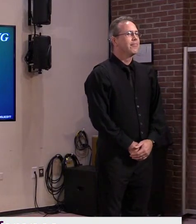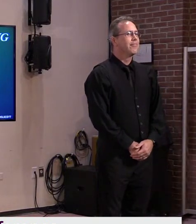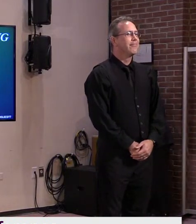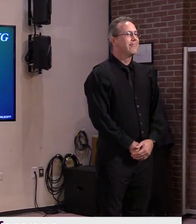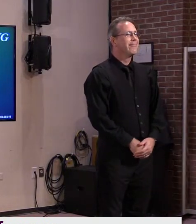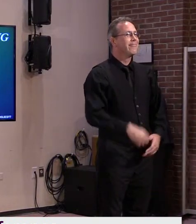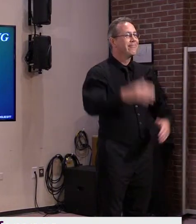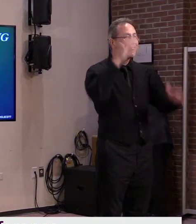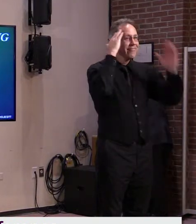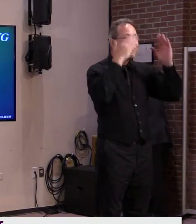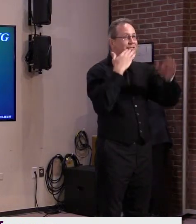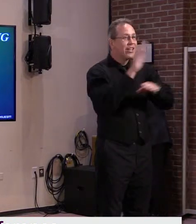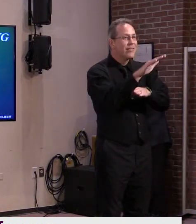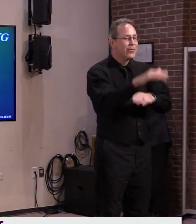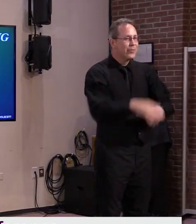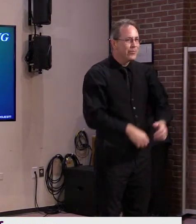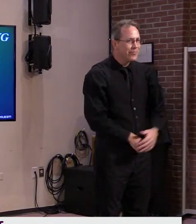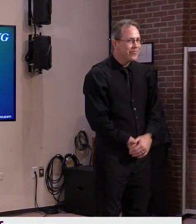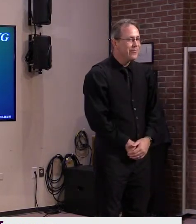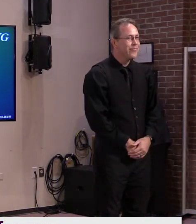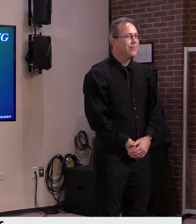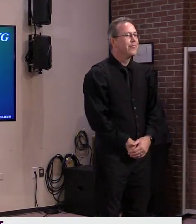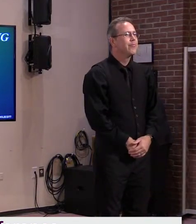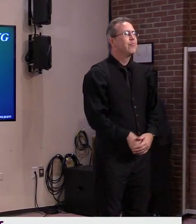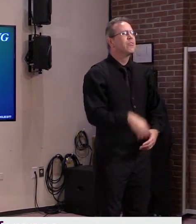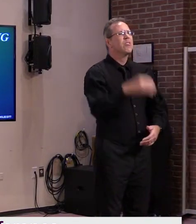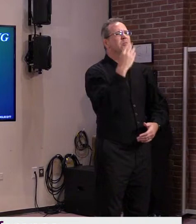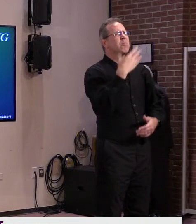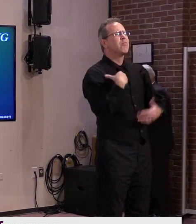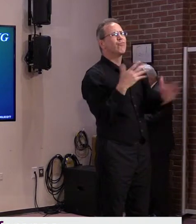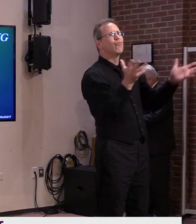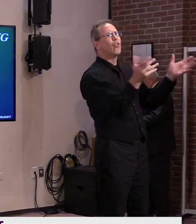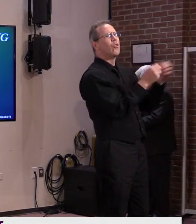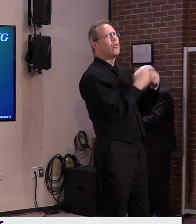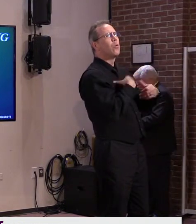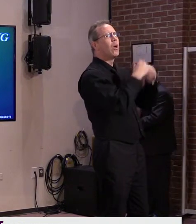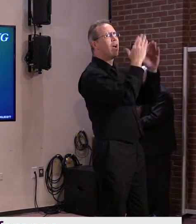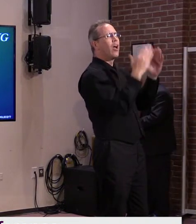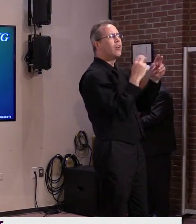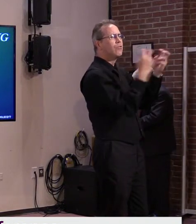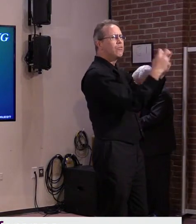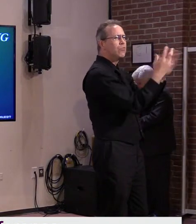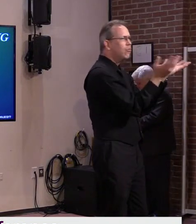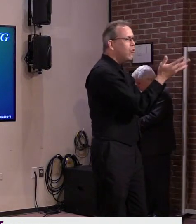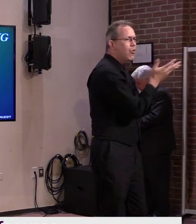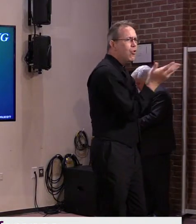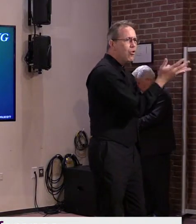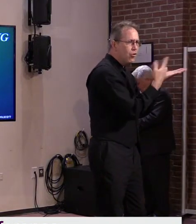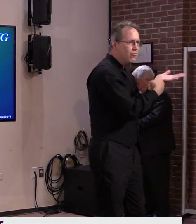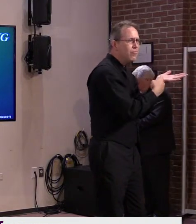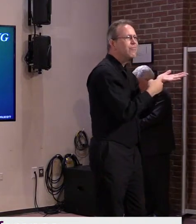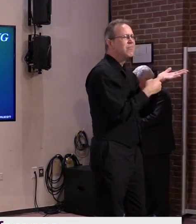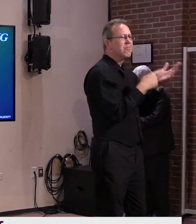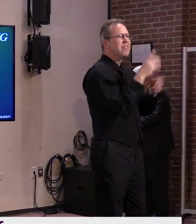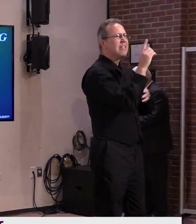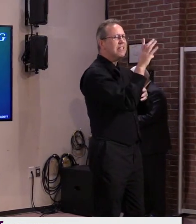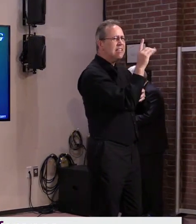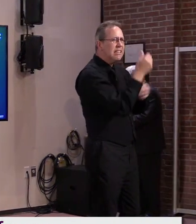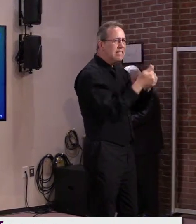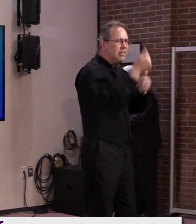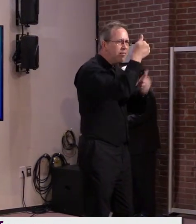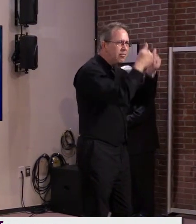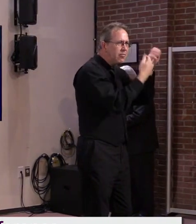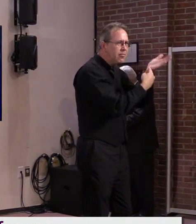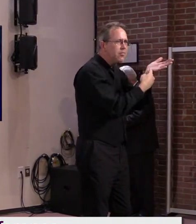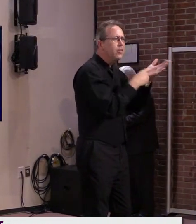Good afternoon, everyone. I just got off the phone with fellow governors, CDC Director Walensky, Dr. Fauci, and White